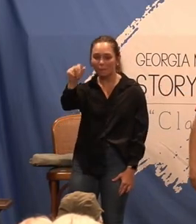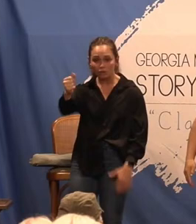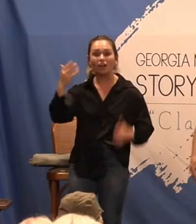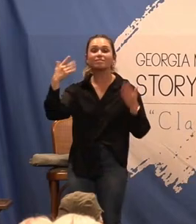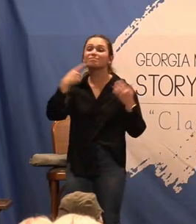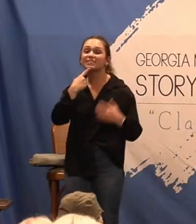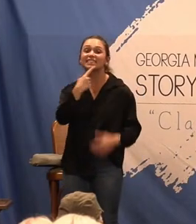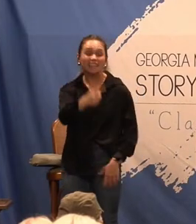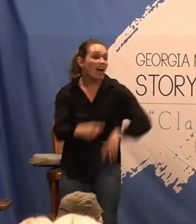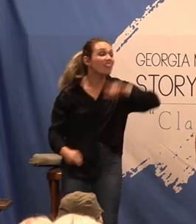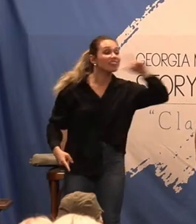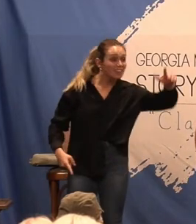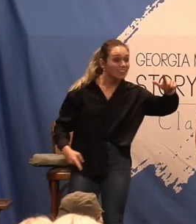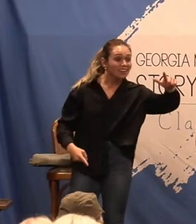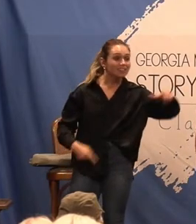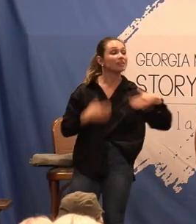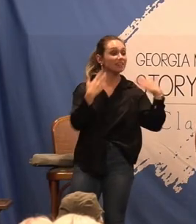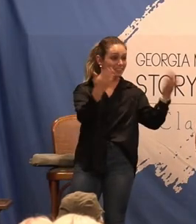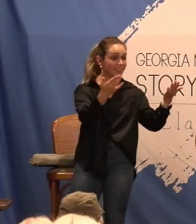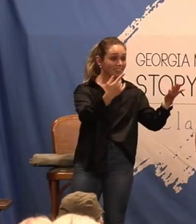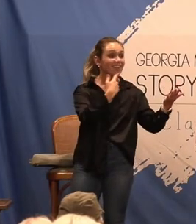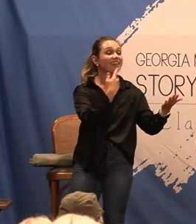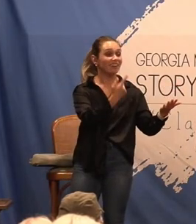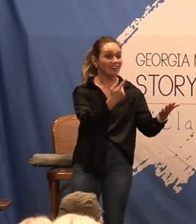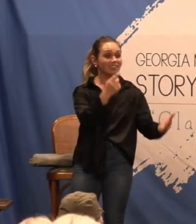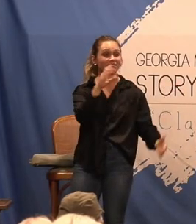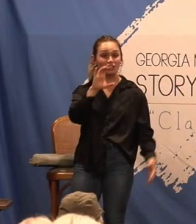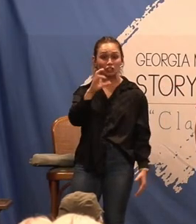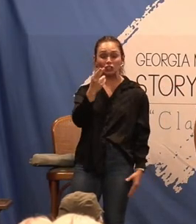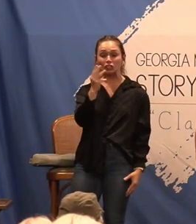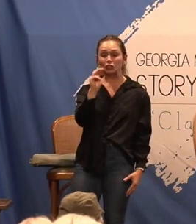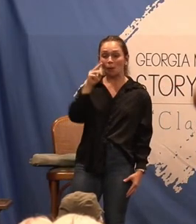The people on the left start going, Chompiras, Chompiras.